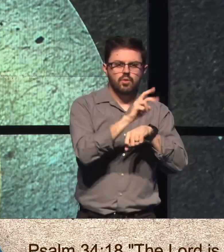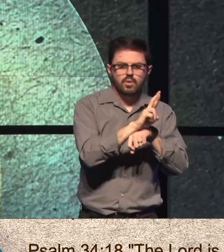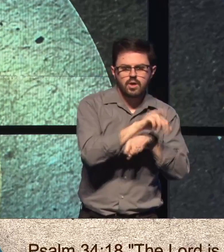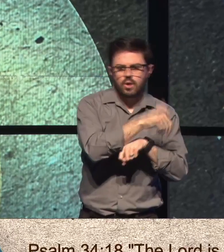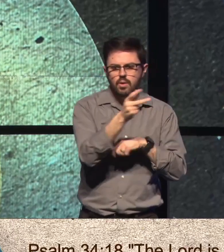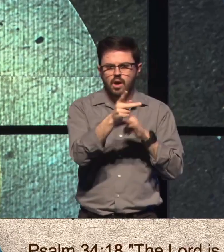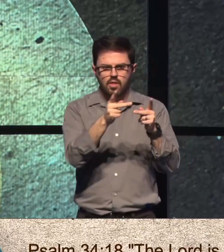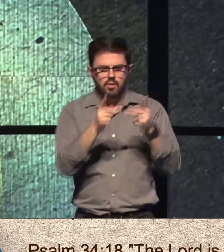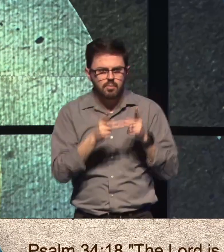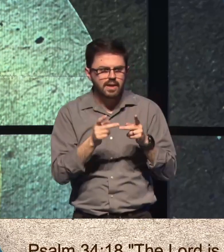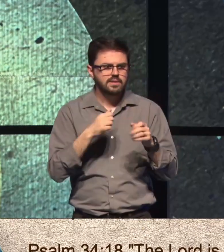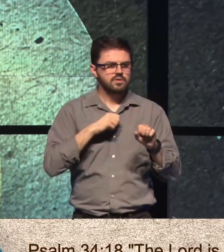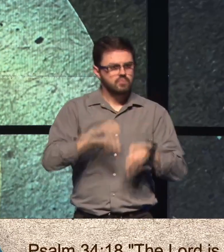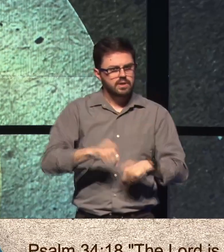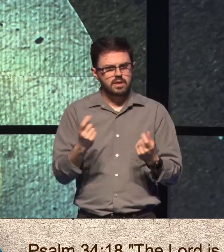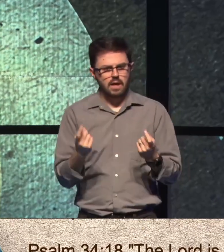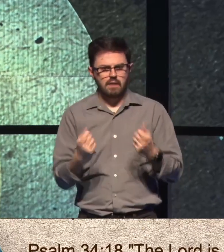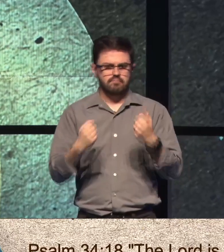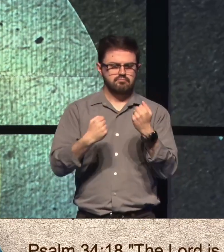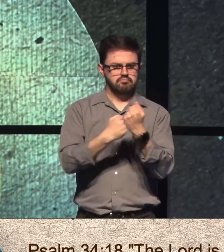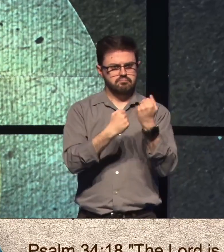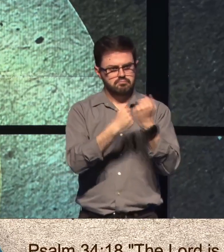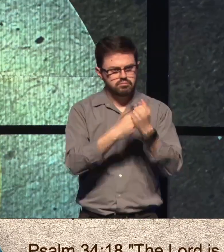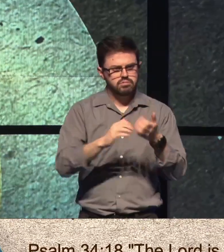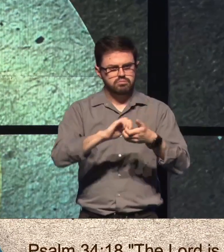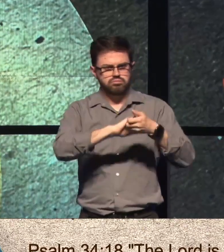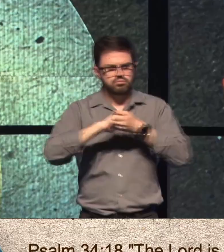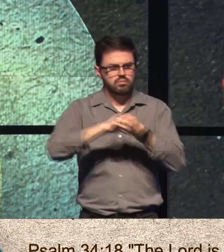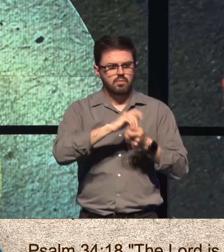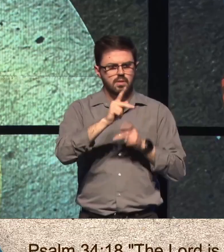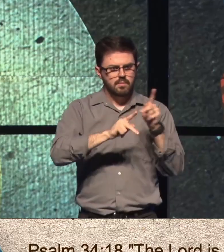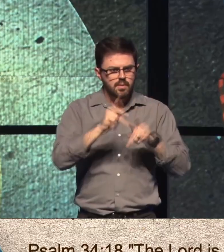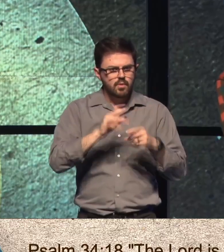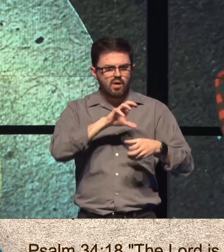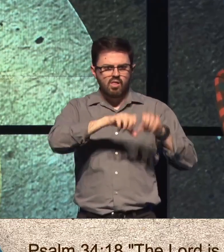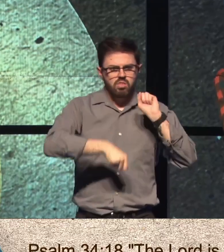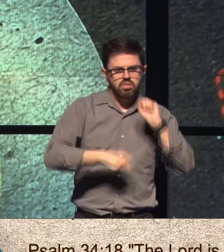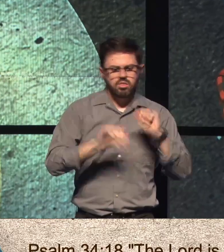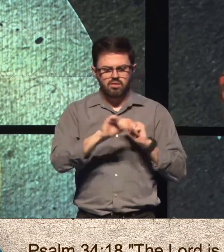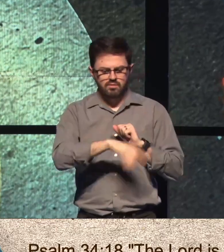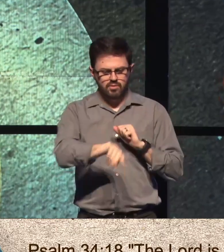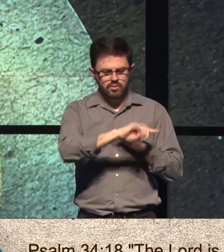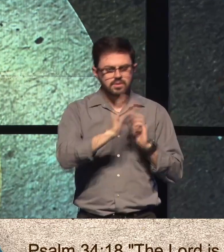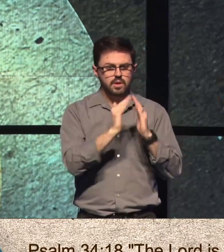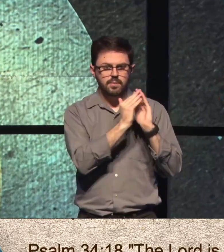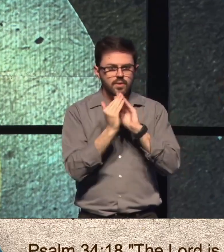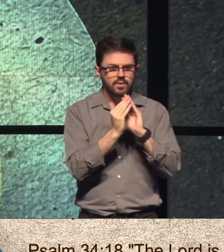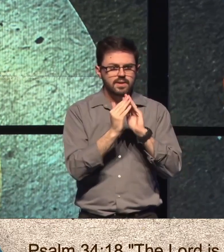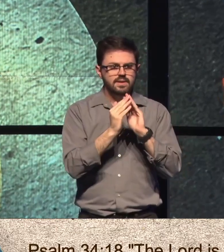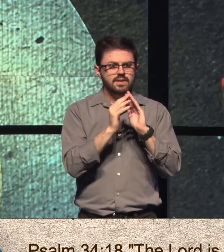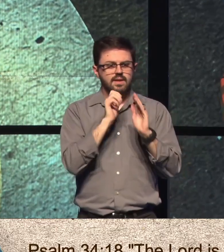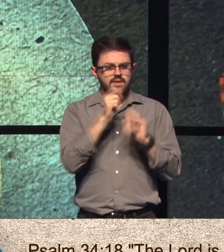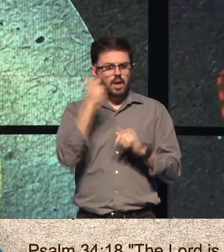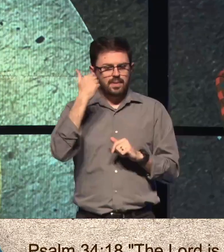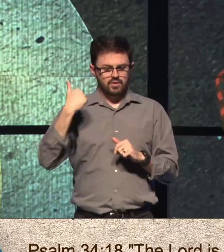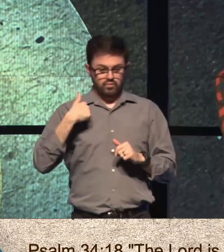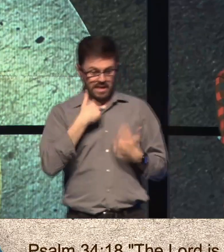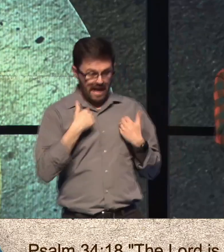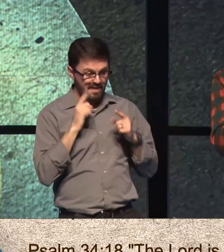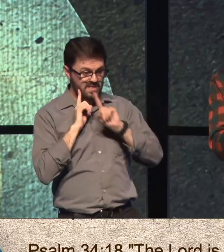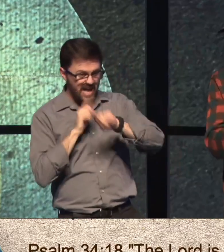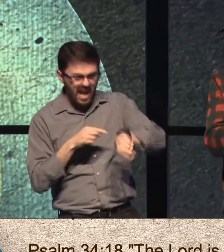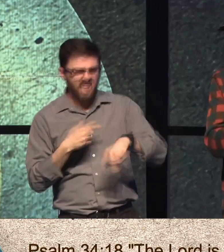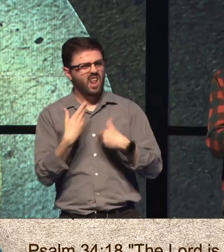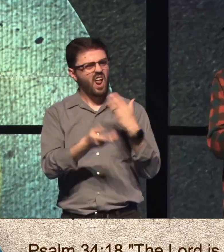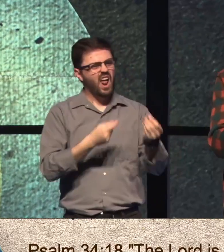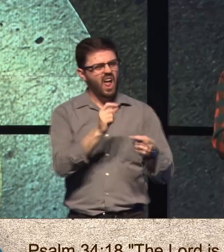in brokenhearted cultures and communities who are crushed in spirit, not because we have all the answers, but because we have a deep hunger and thirst for God. And that means